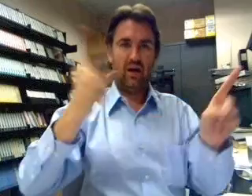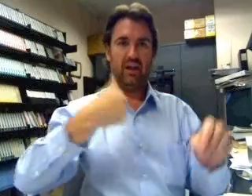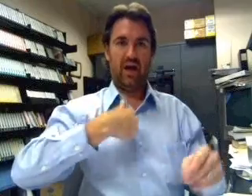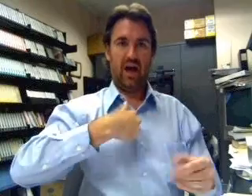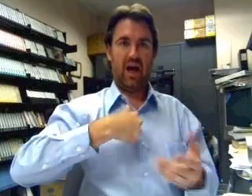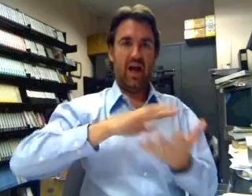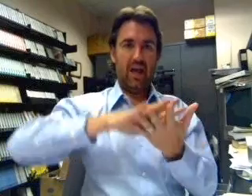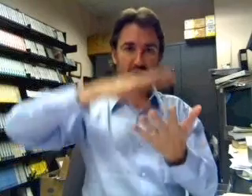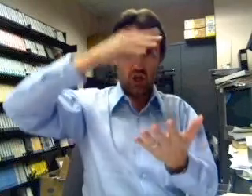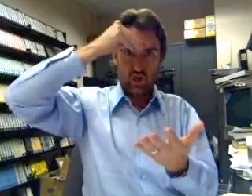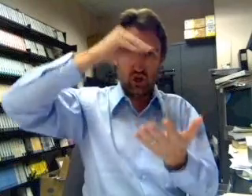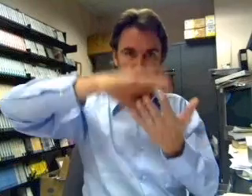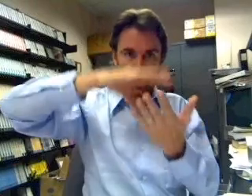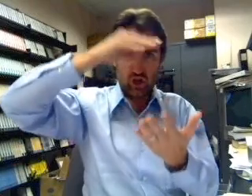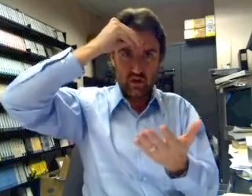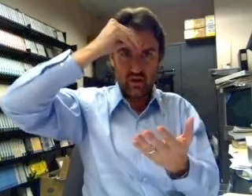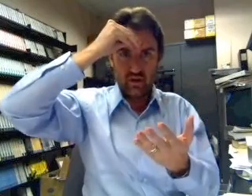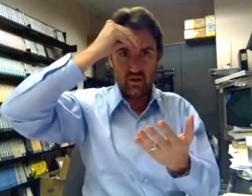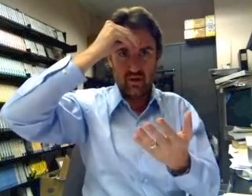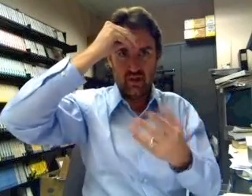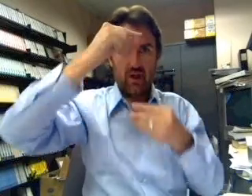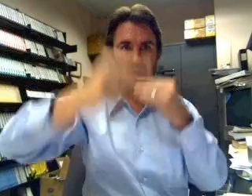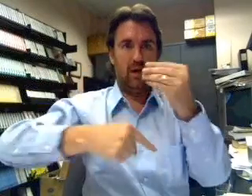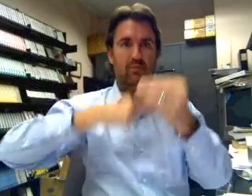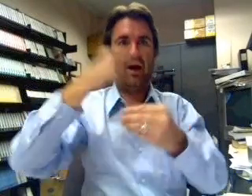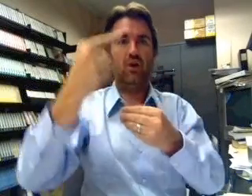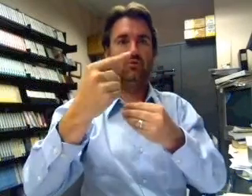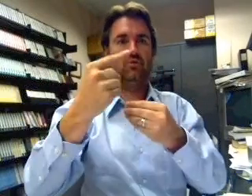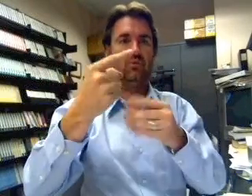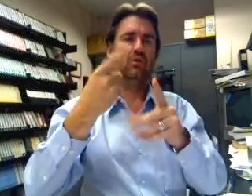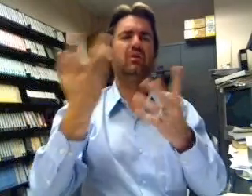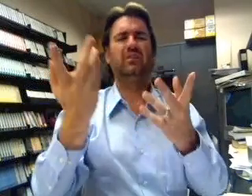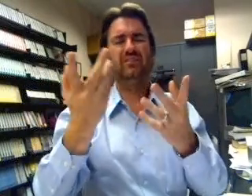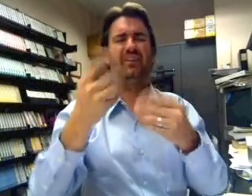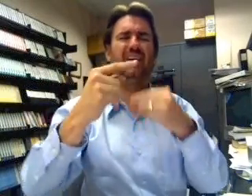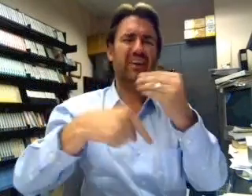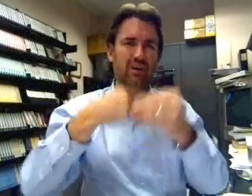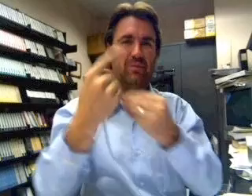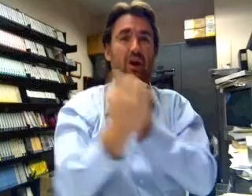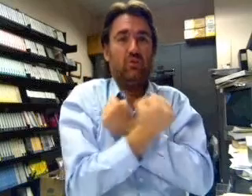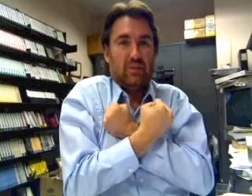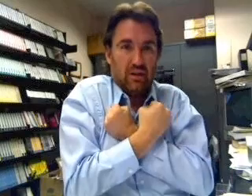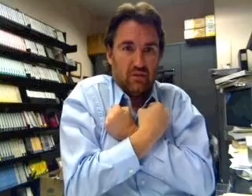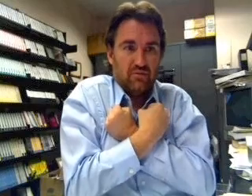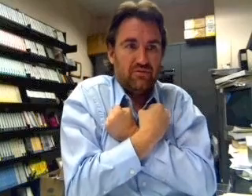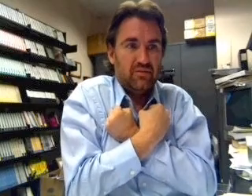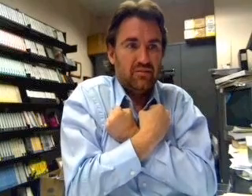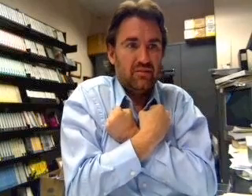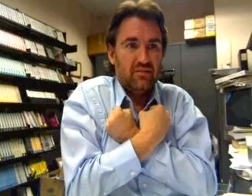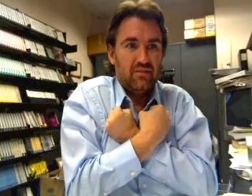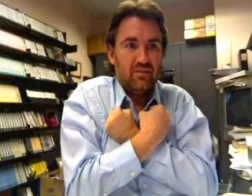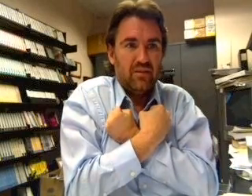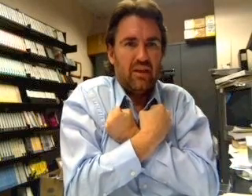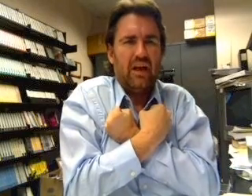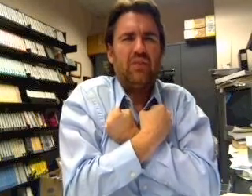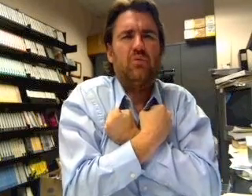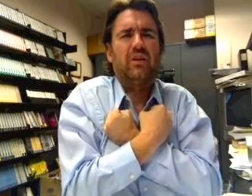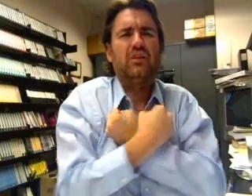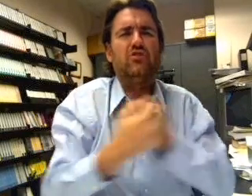but I learn about, or yeah, about love. And then we're going to